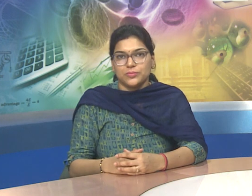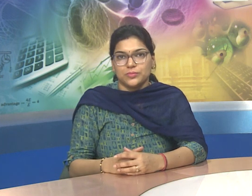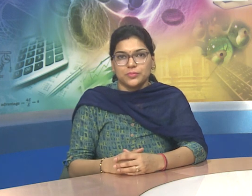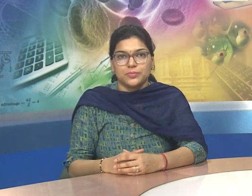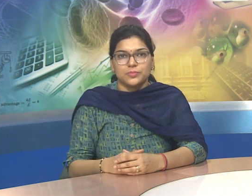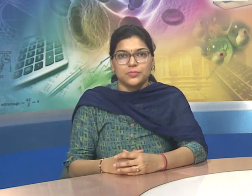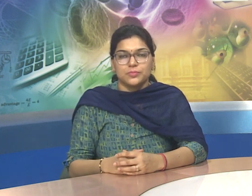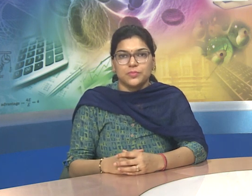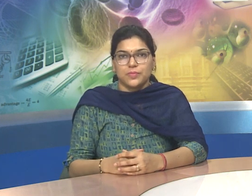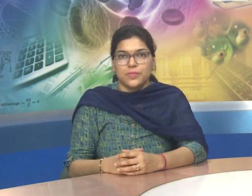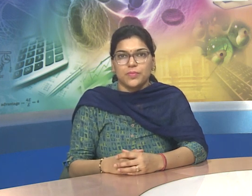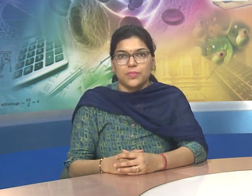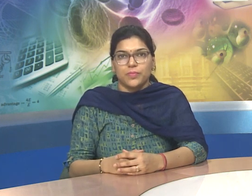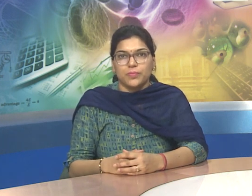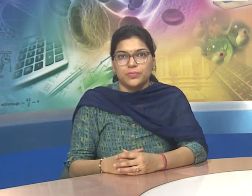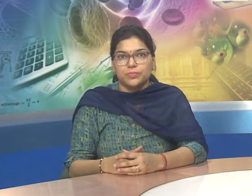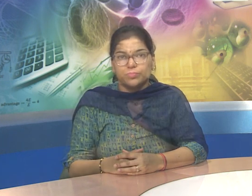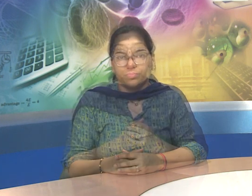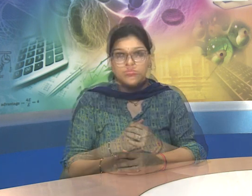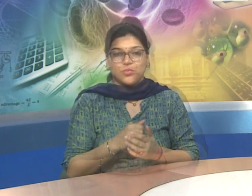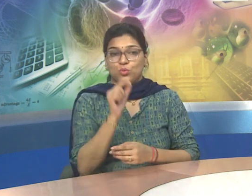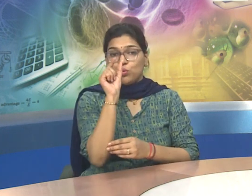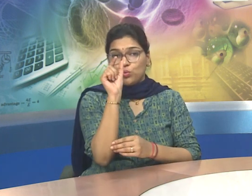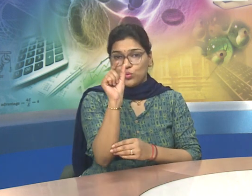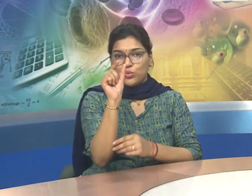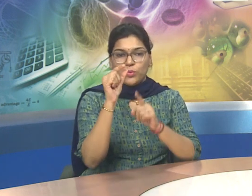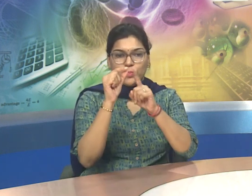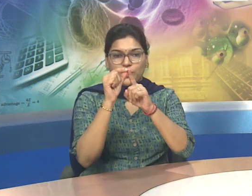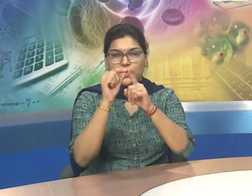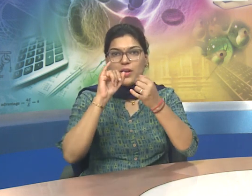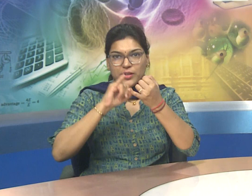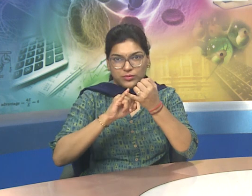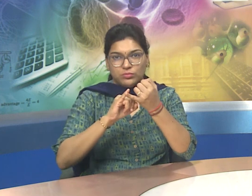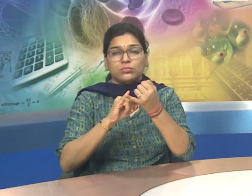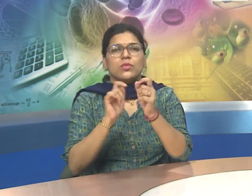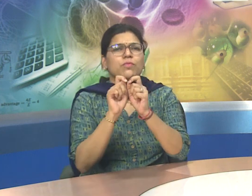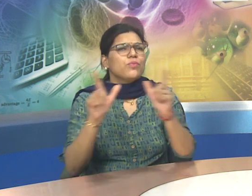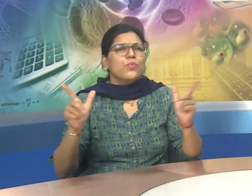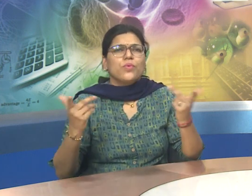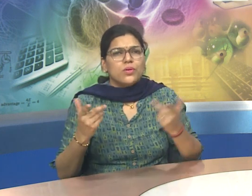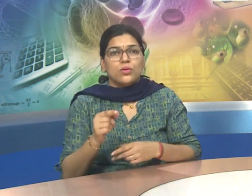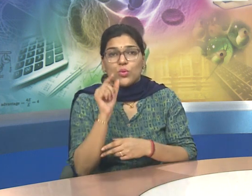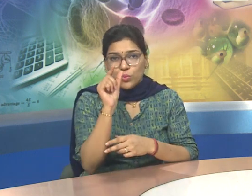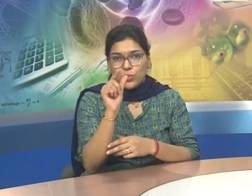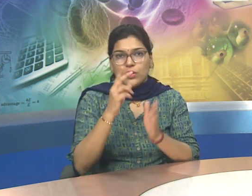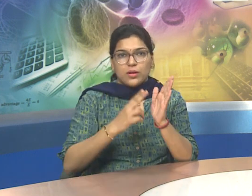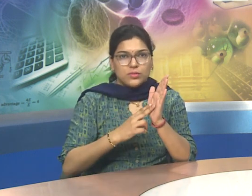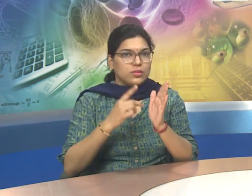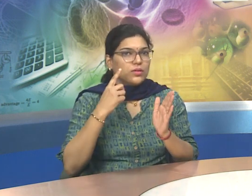vary person to person as per the need. This is UPS. Its full